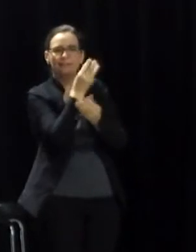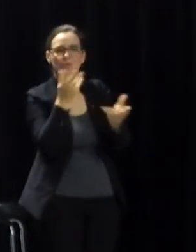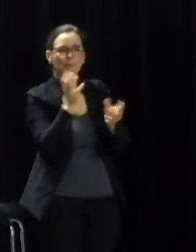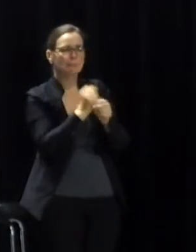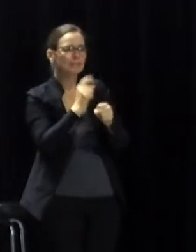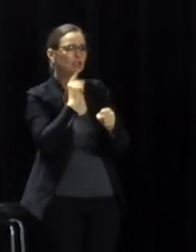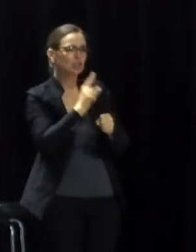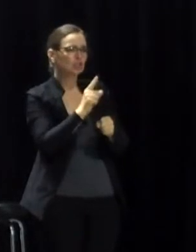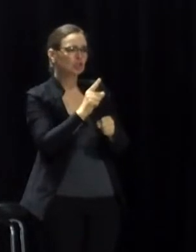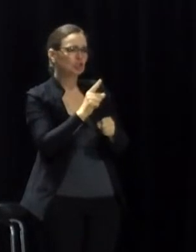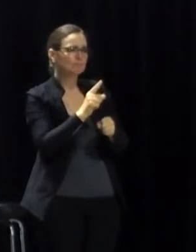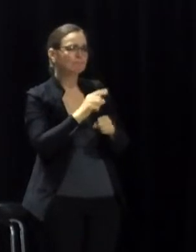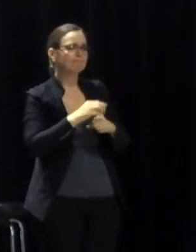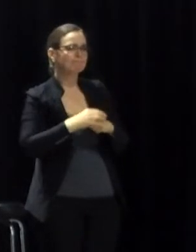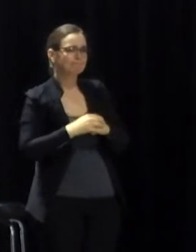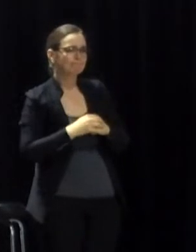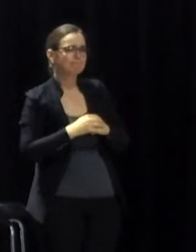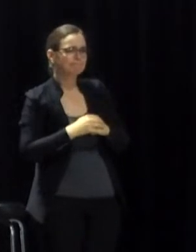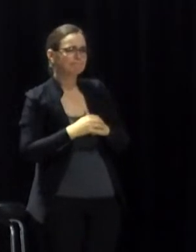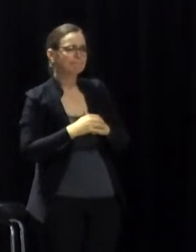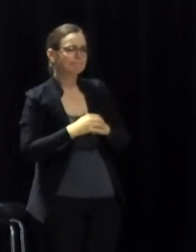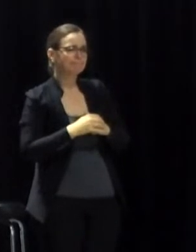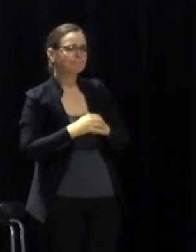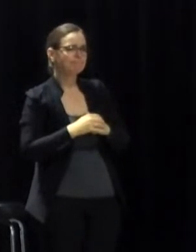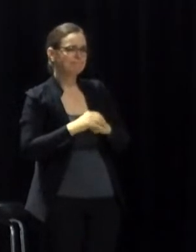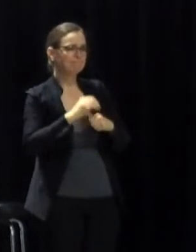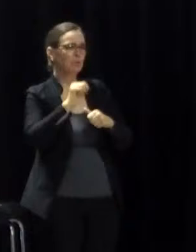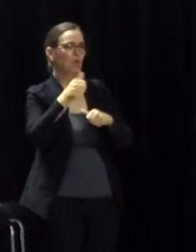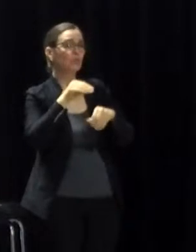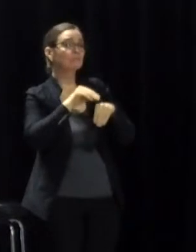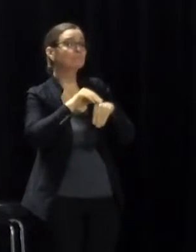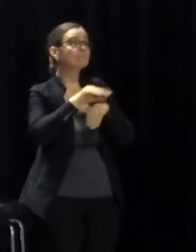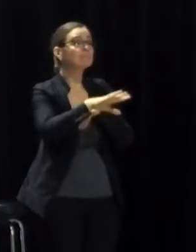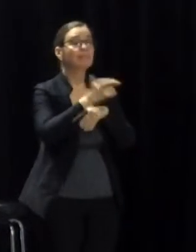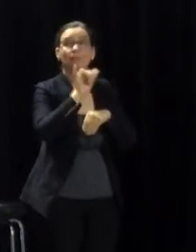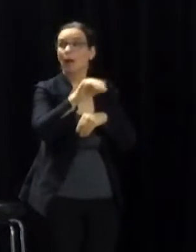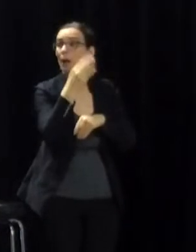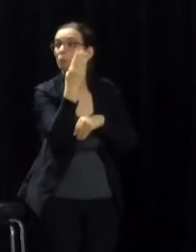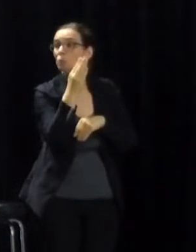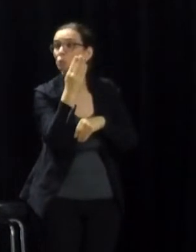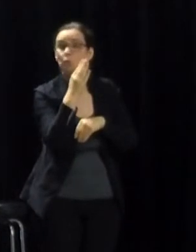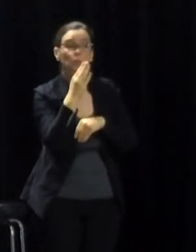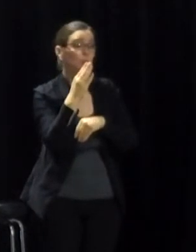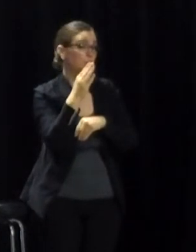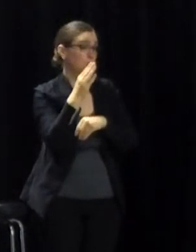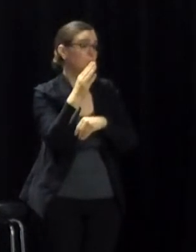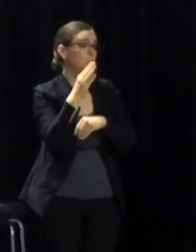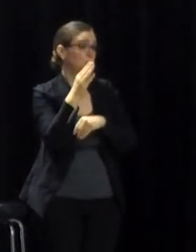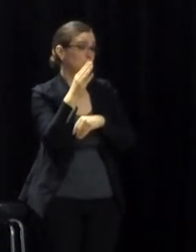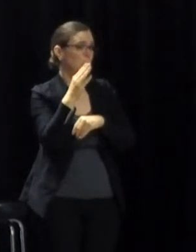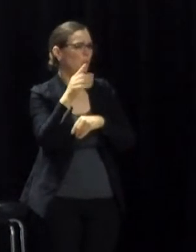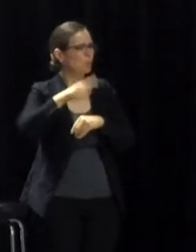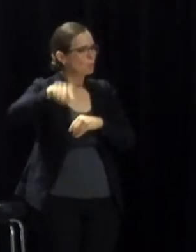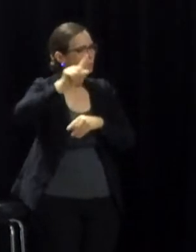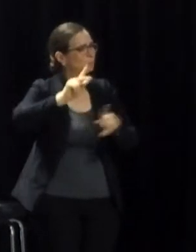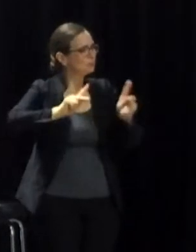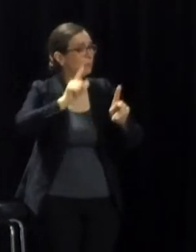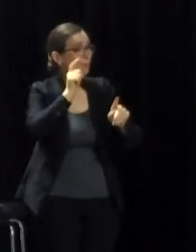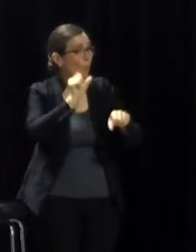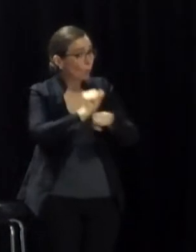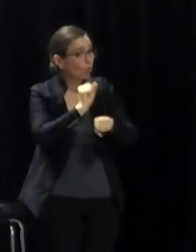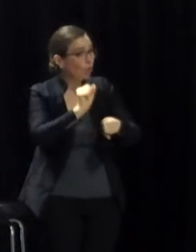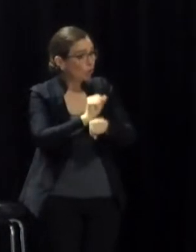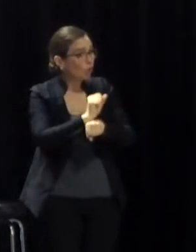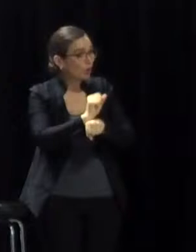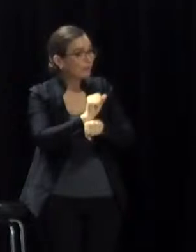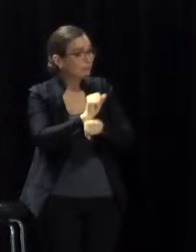ones. Other affected workplaces, the blue one, right. So those people, they work somewhere. So when they went to